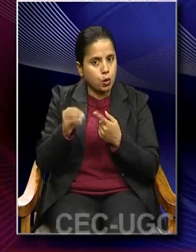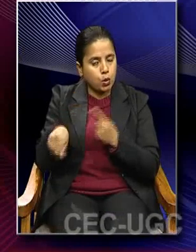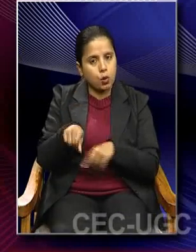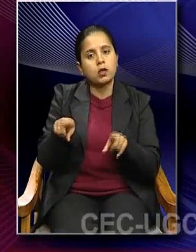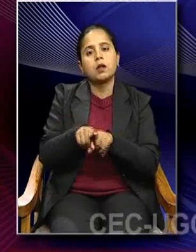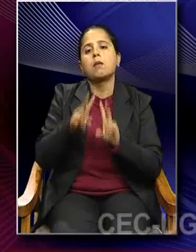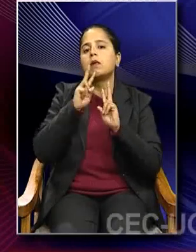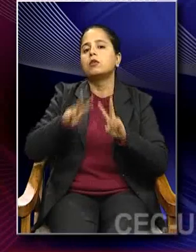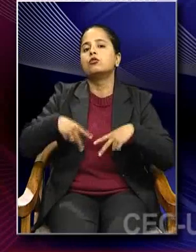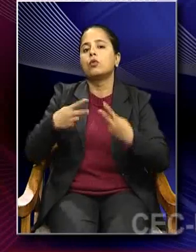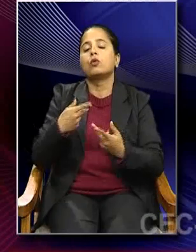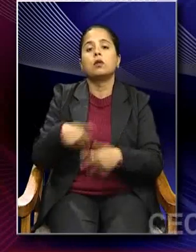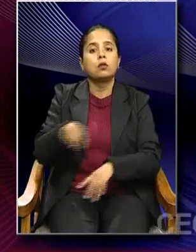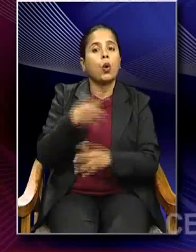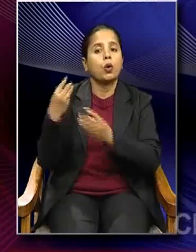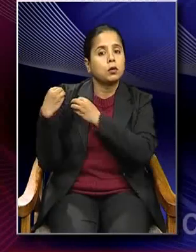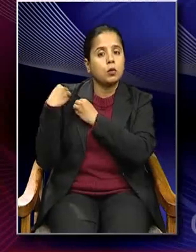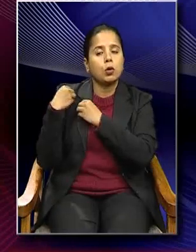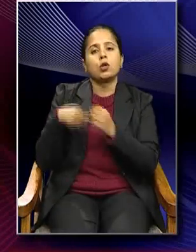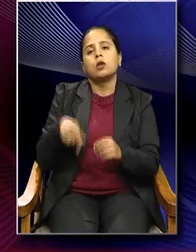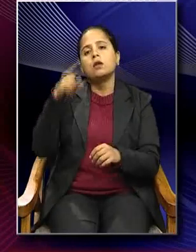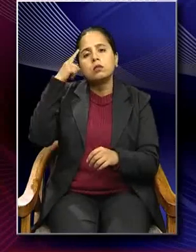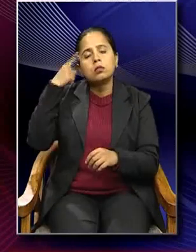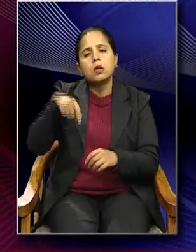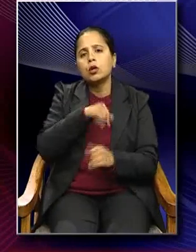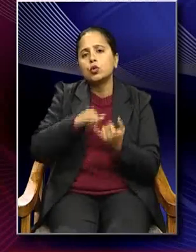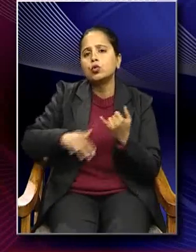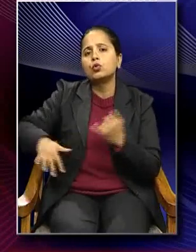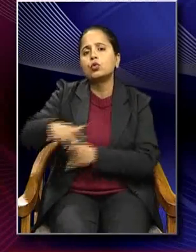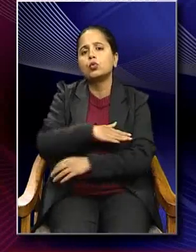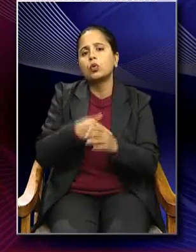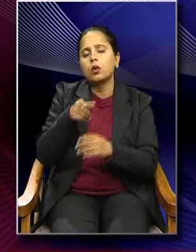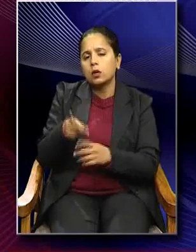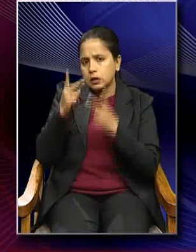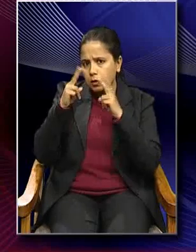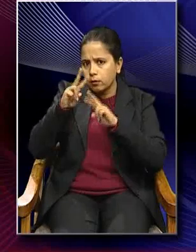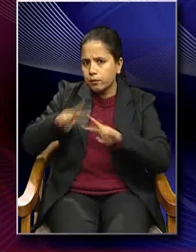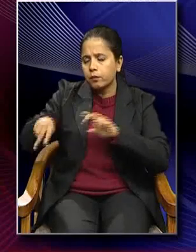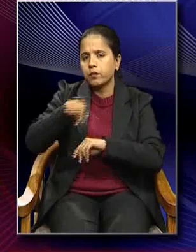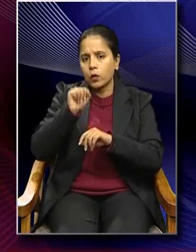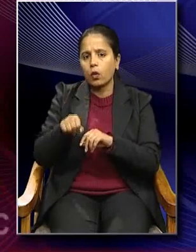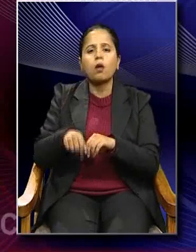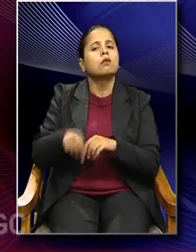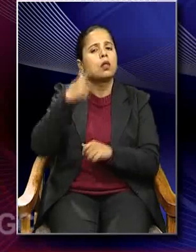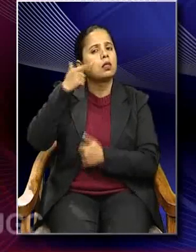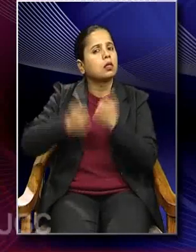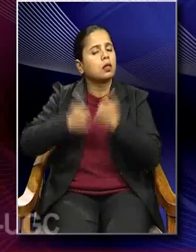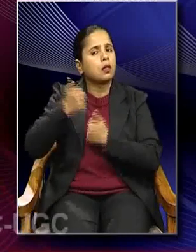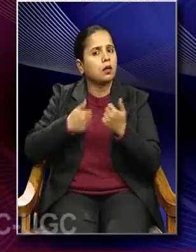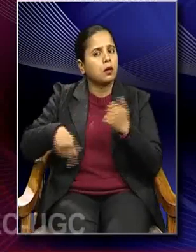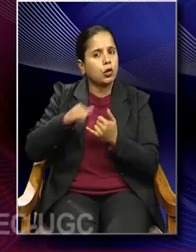the responsibility of the sociologist is try to critically examine the